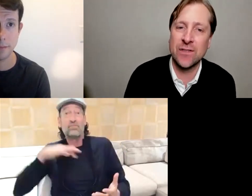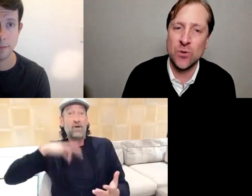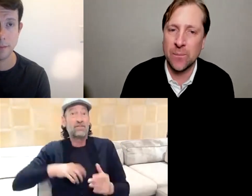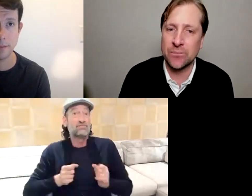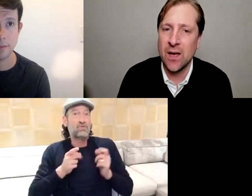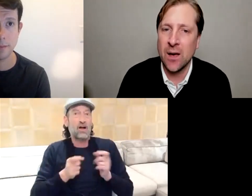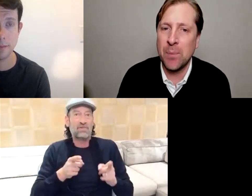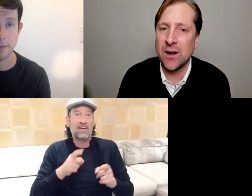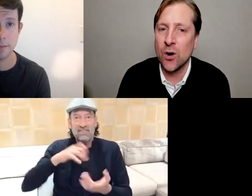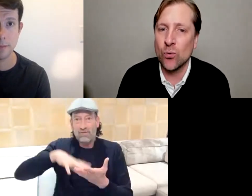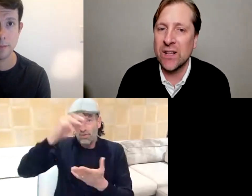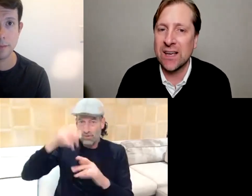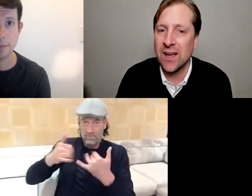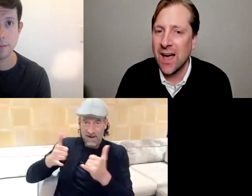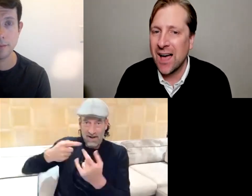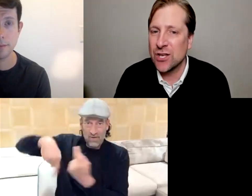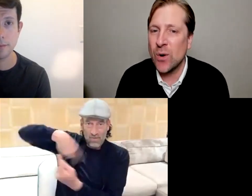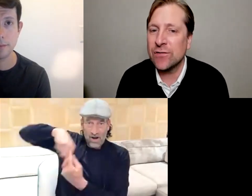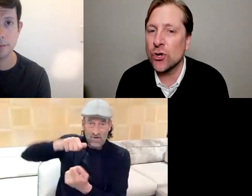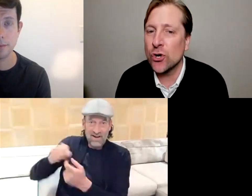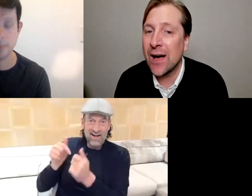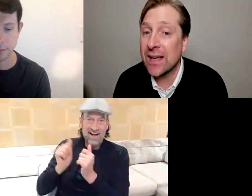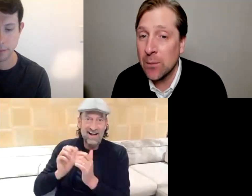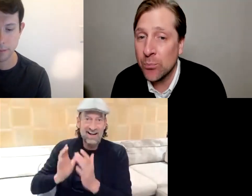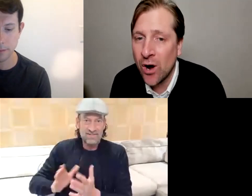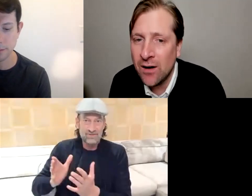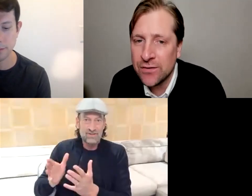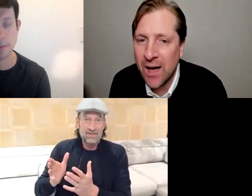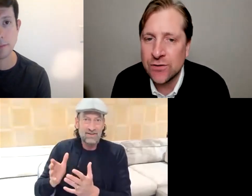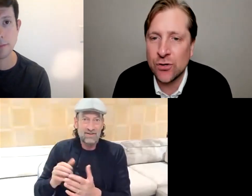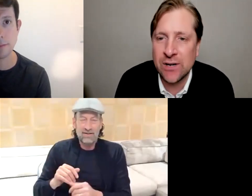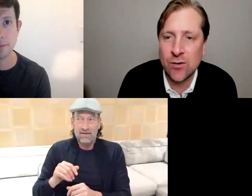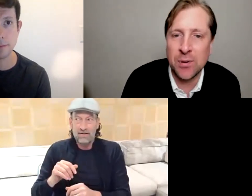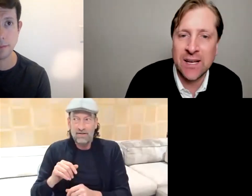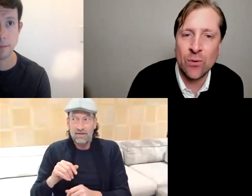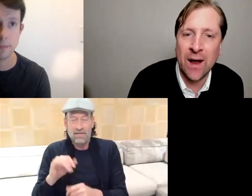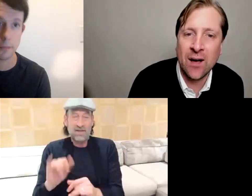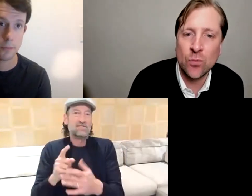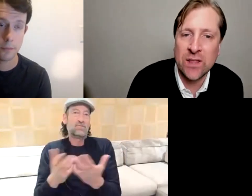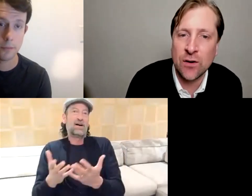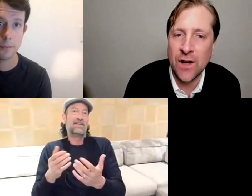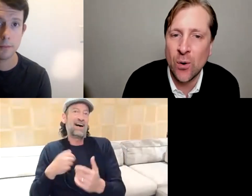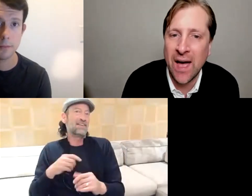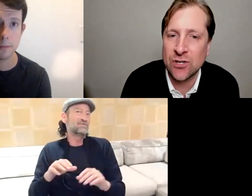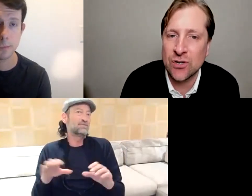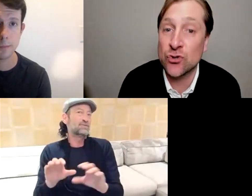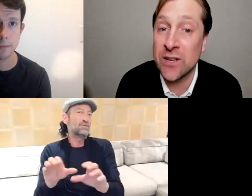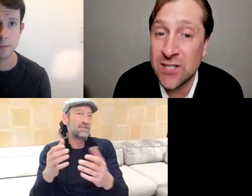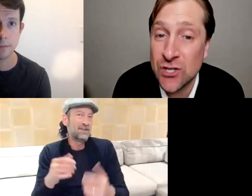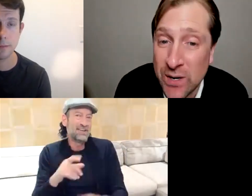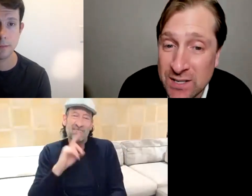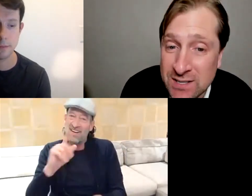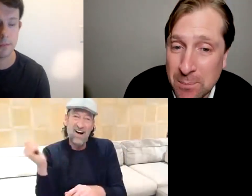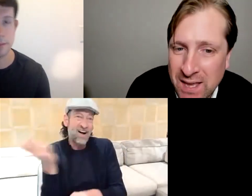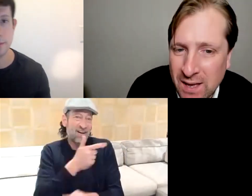on the individual. But really, you have to learn how to improv. You have to learn how to play around with your fellow actors and trust